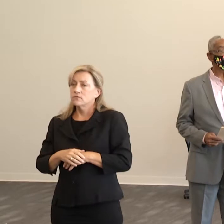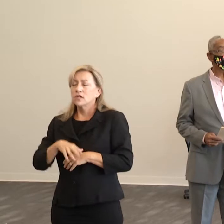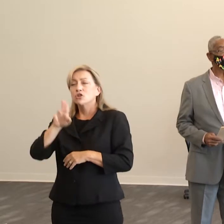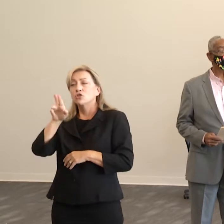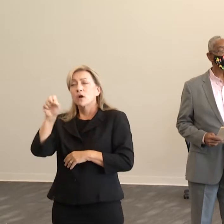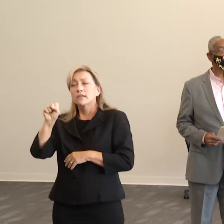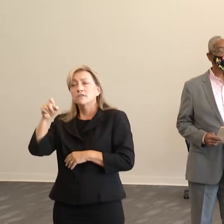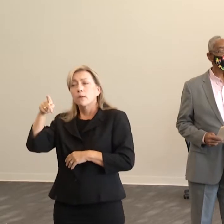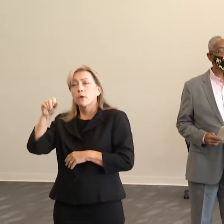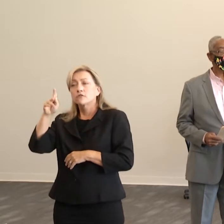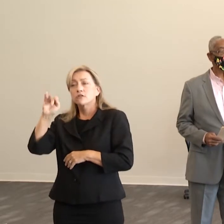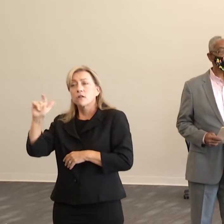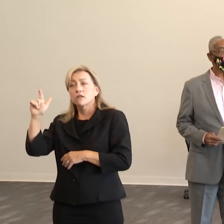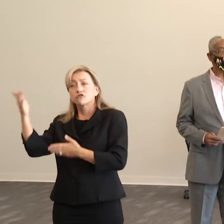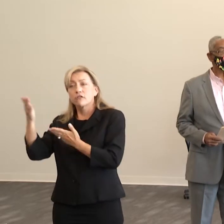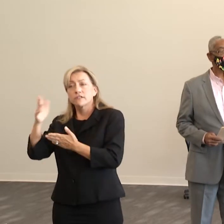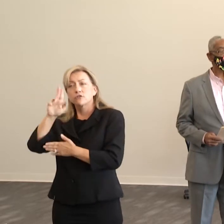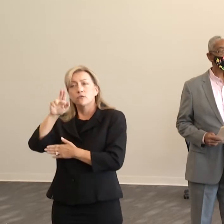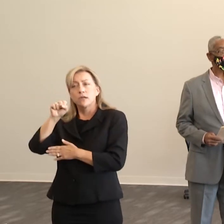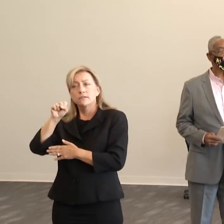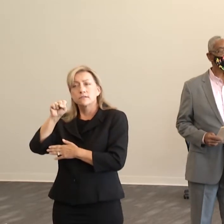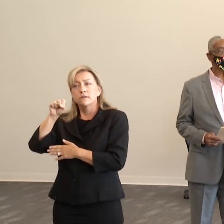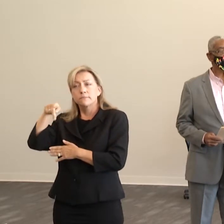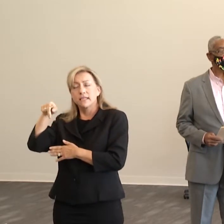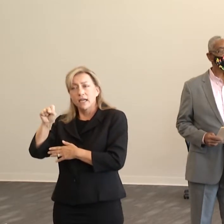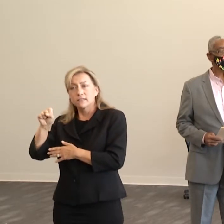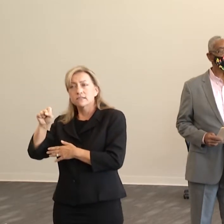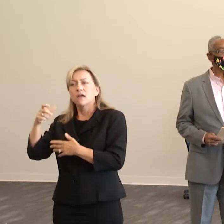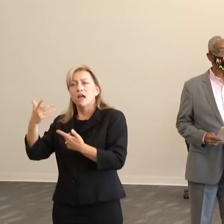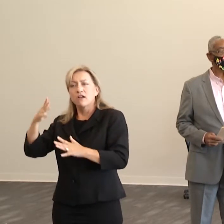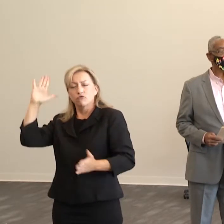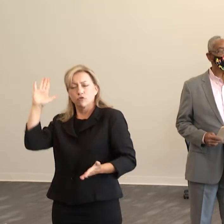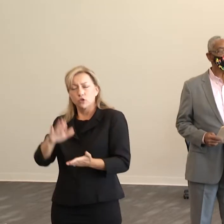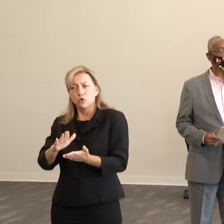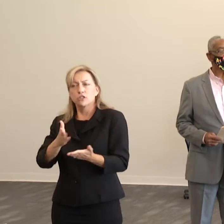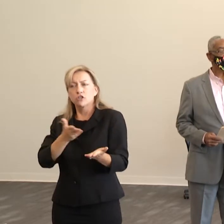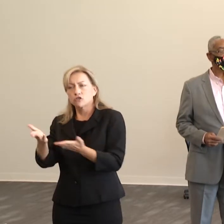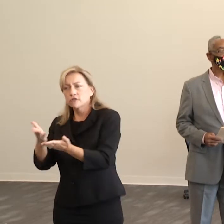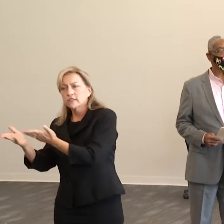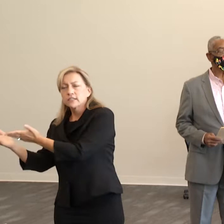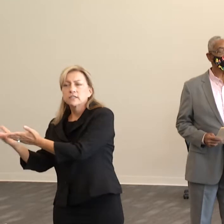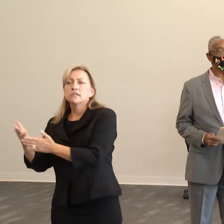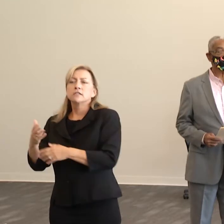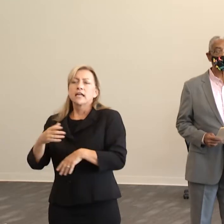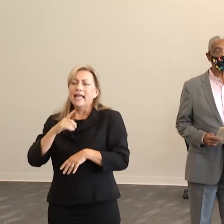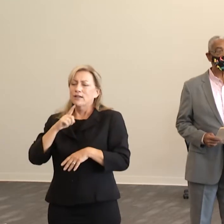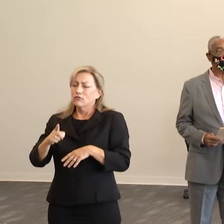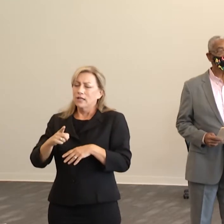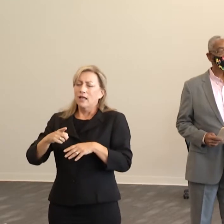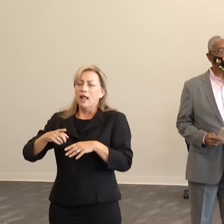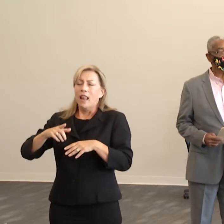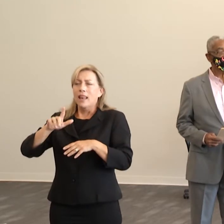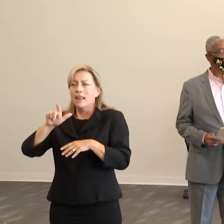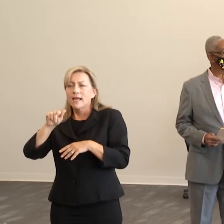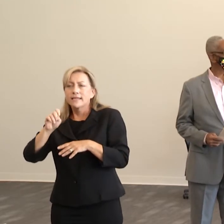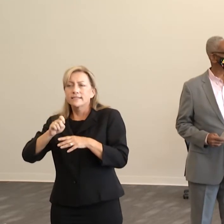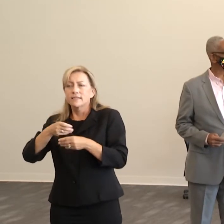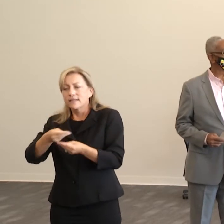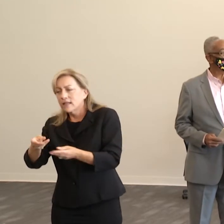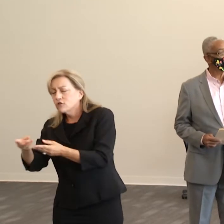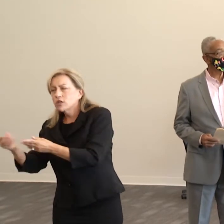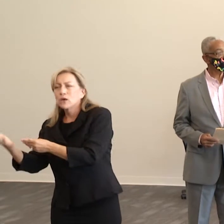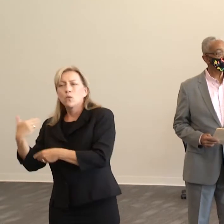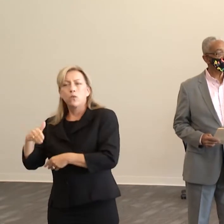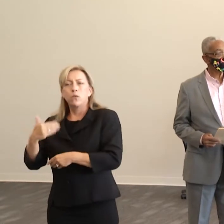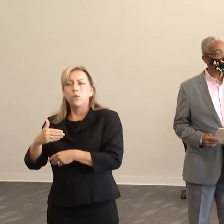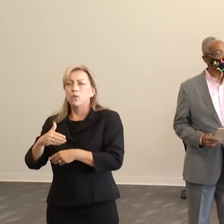cost-cutting measures, such as slashing overtime and curbing late delivery, which has created significant delays in mail deliveries